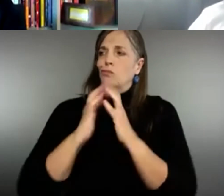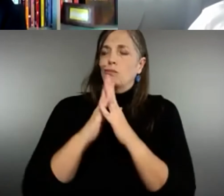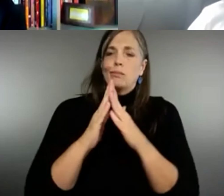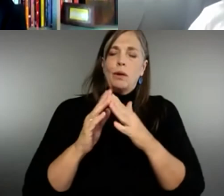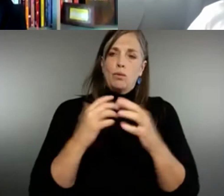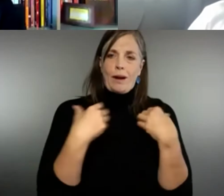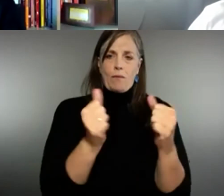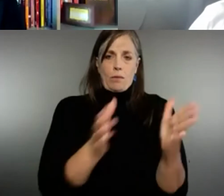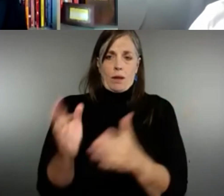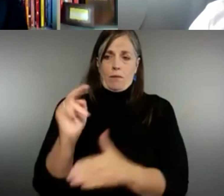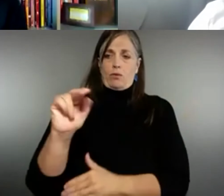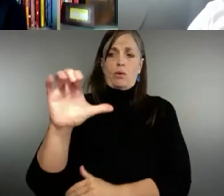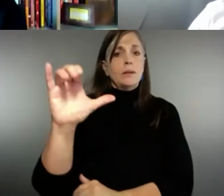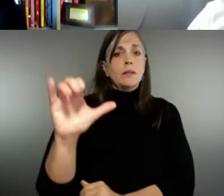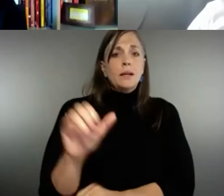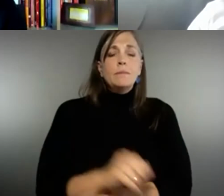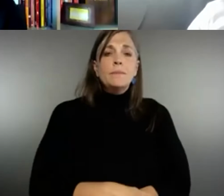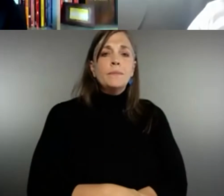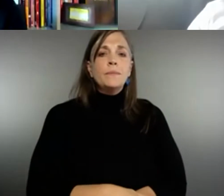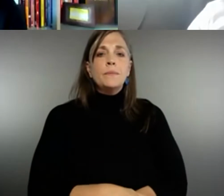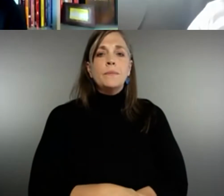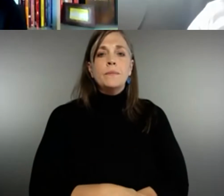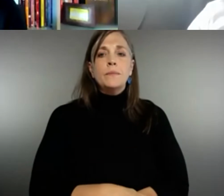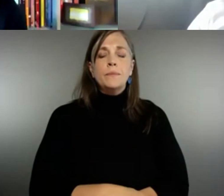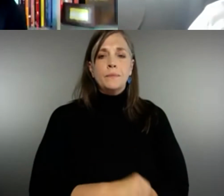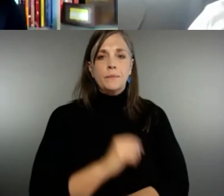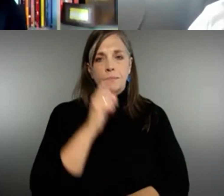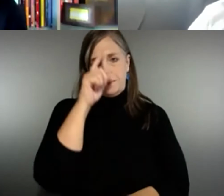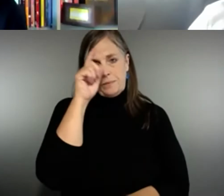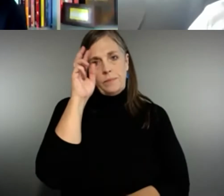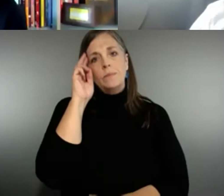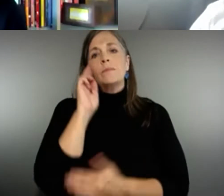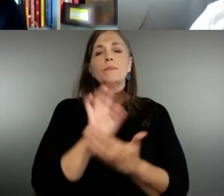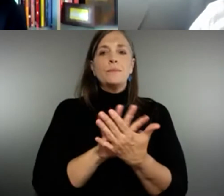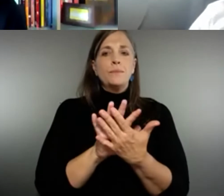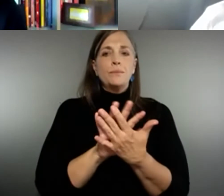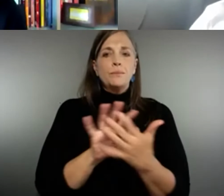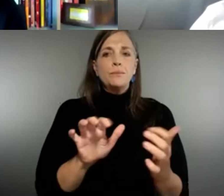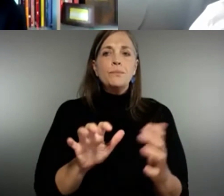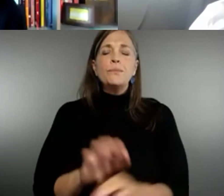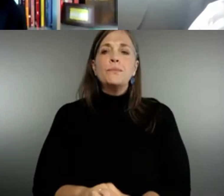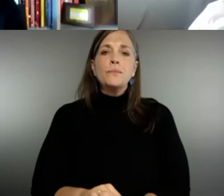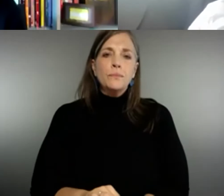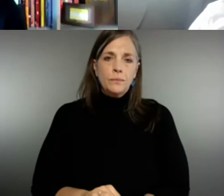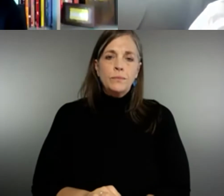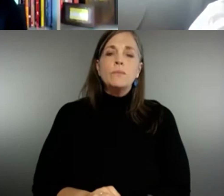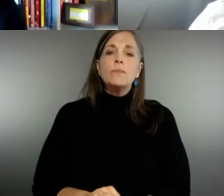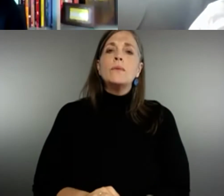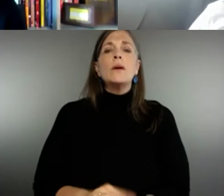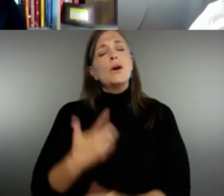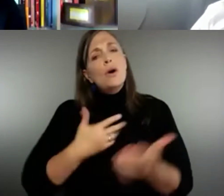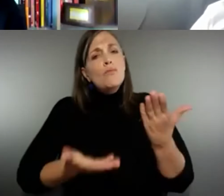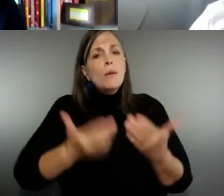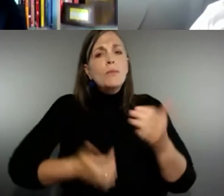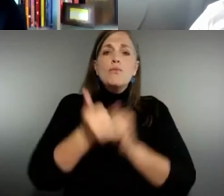well the probably the most important thing i've learned was because i was